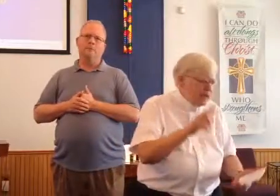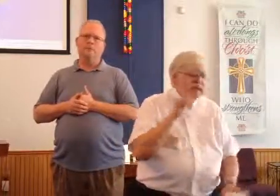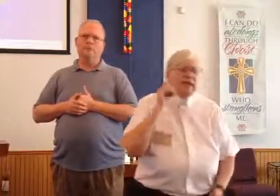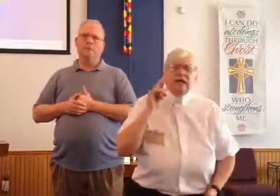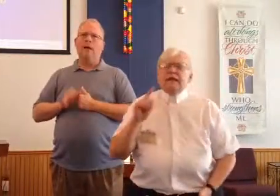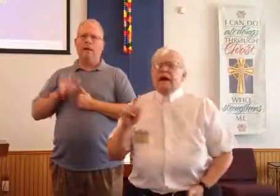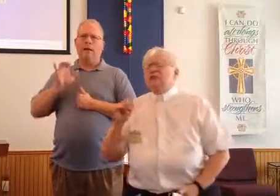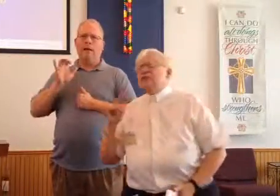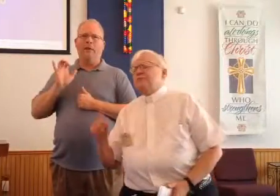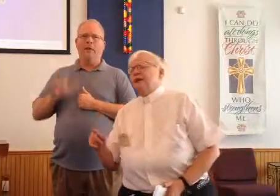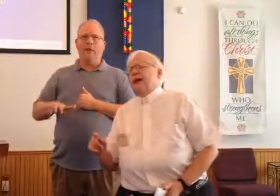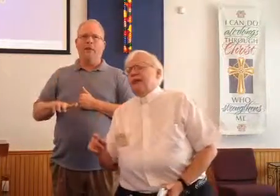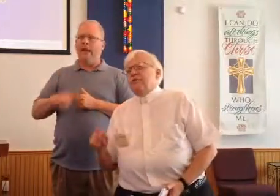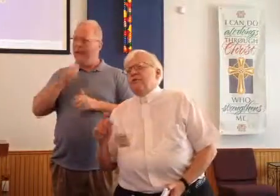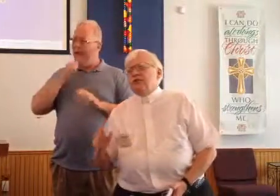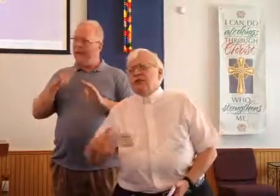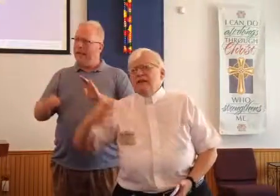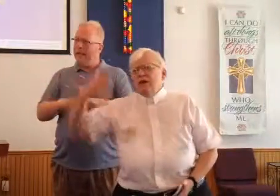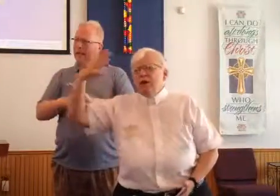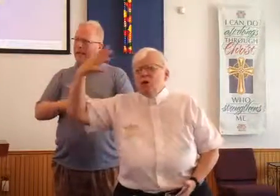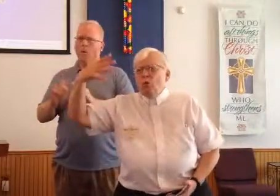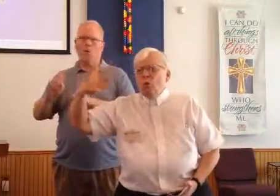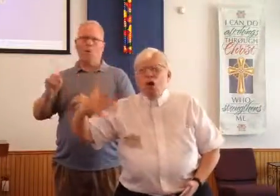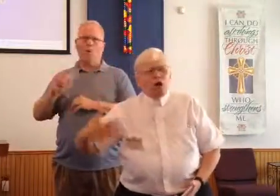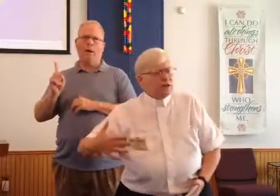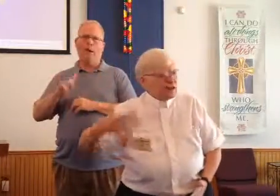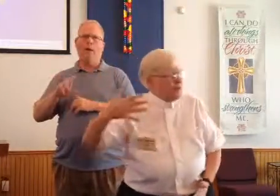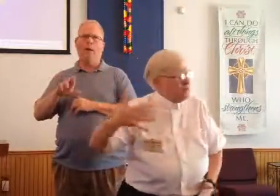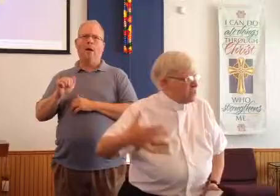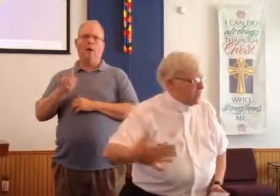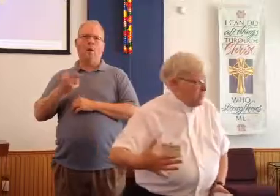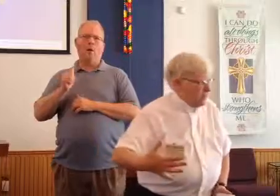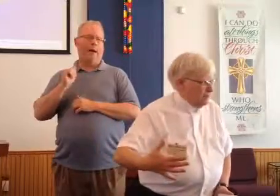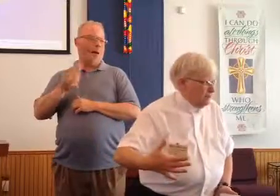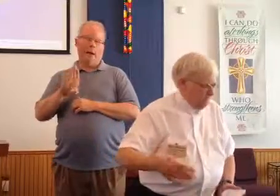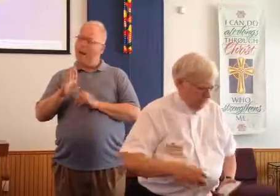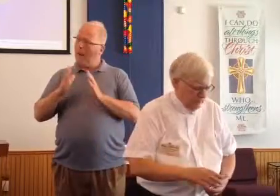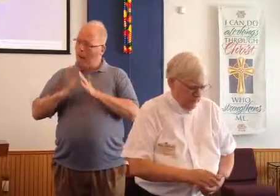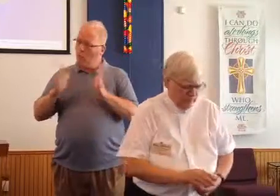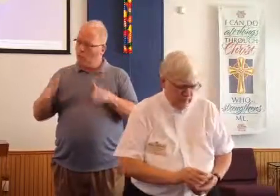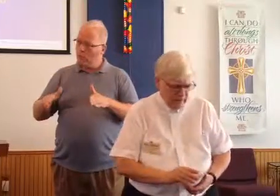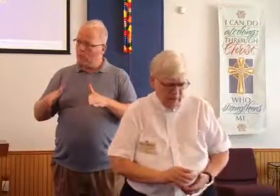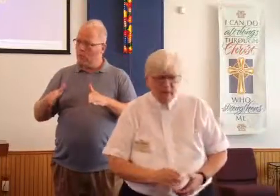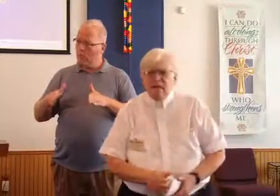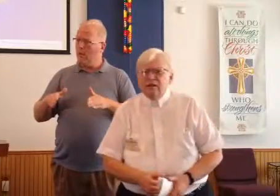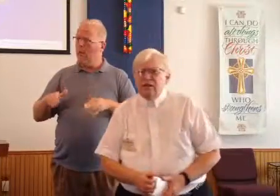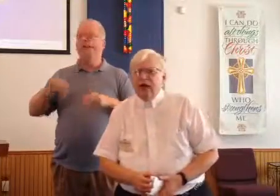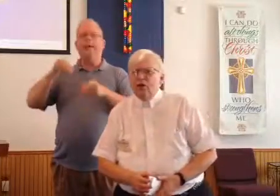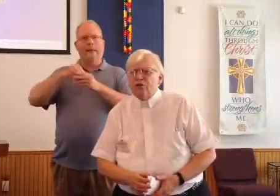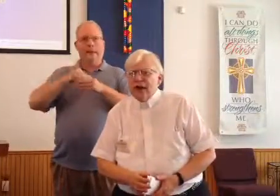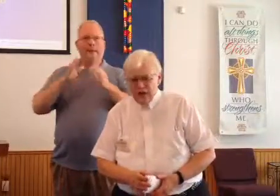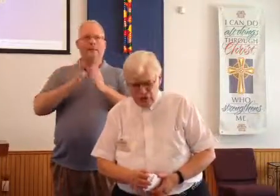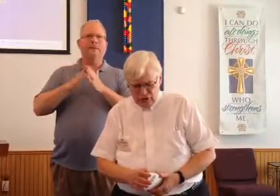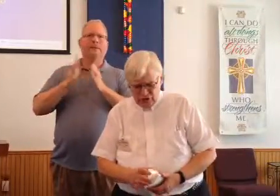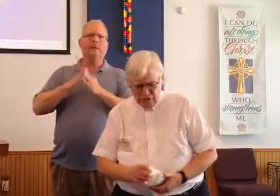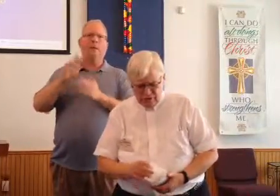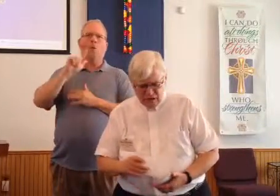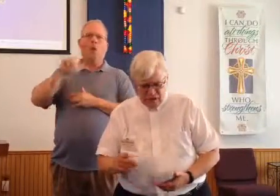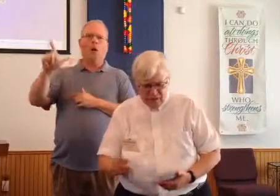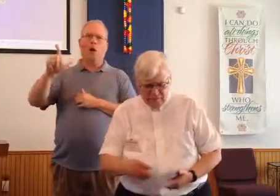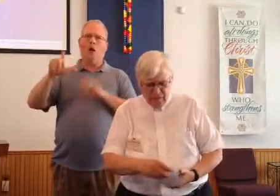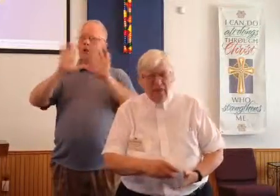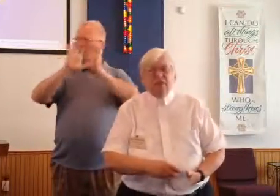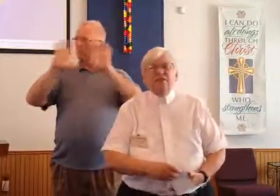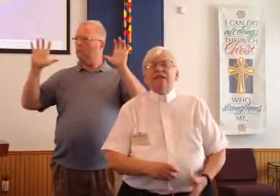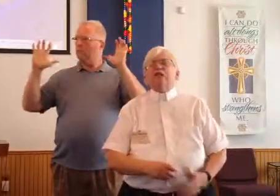They hid in the house of Rahab, which was on the walls of the city, the outer edges of